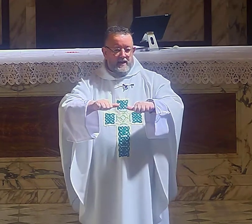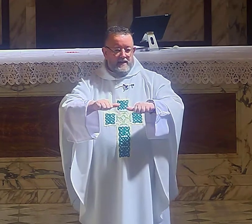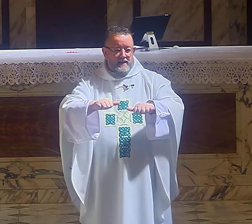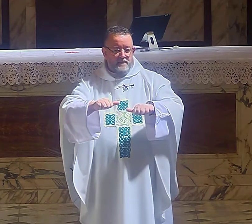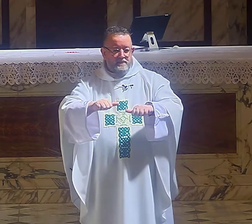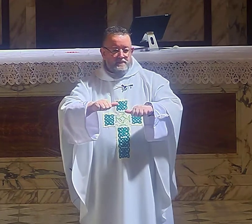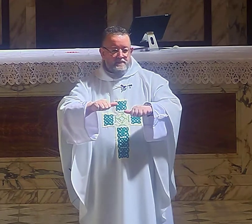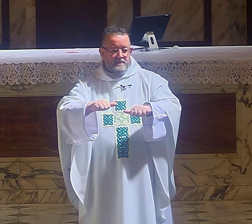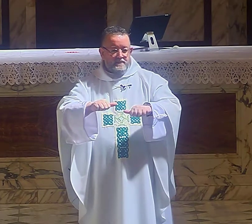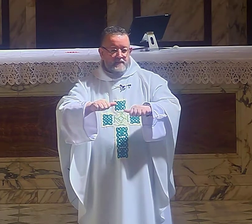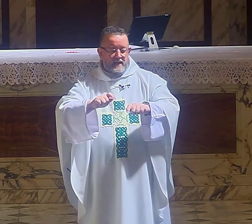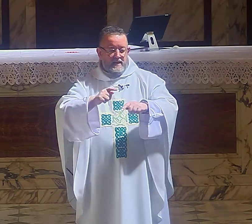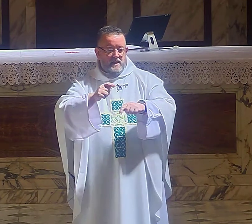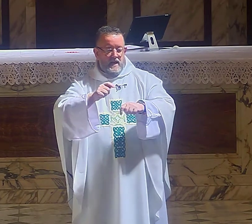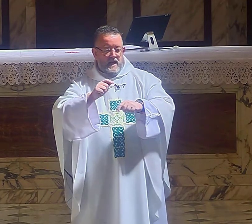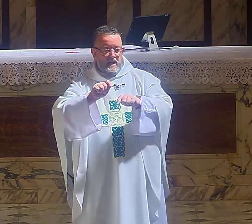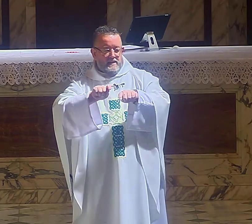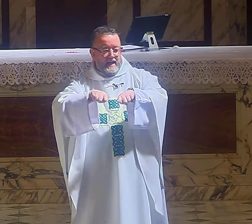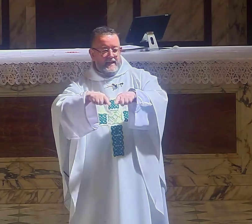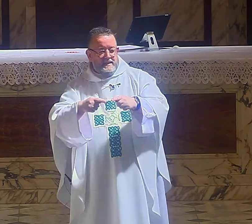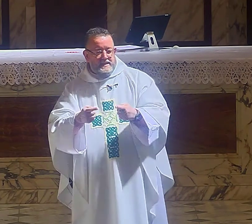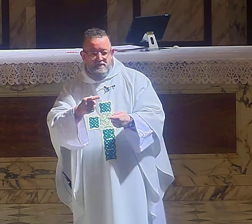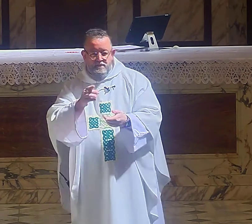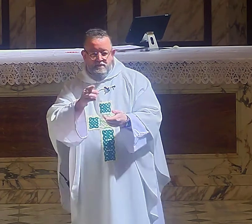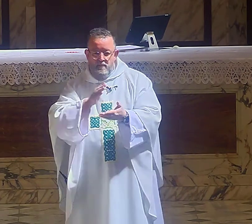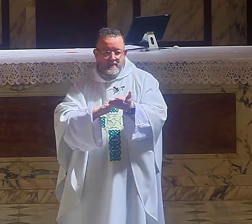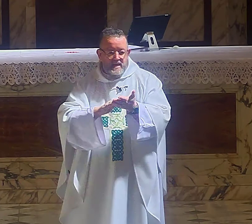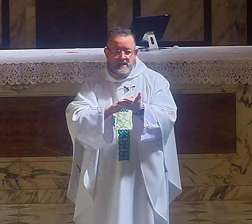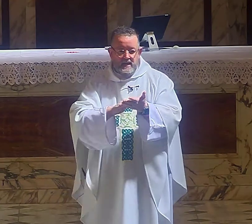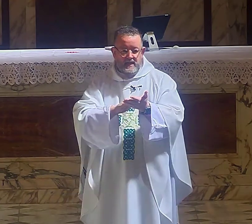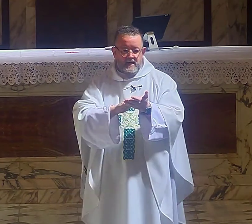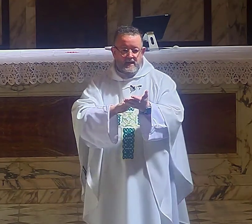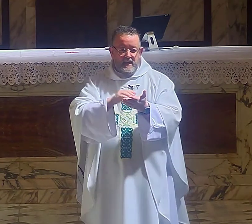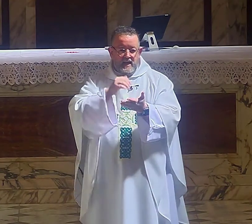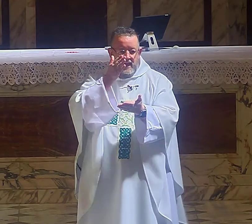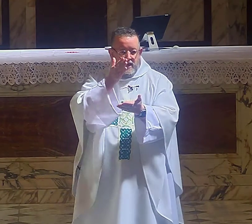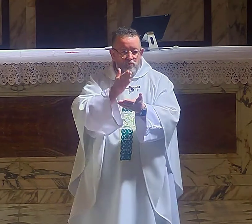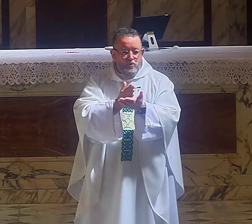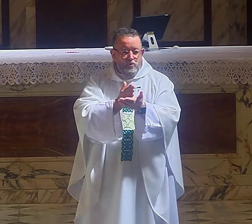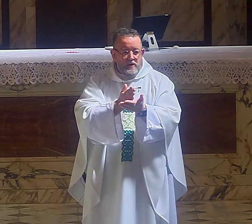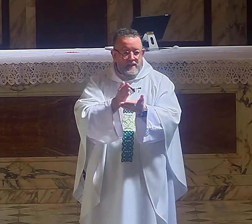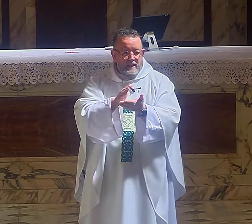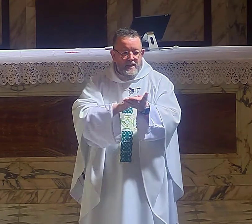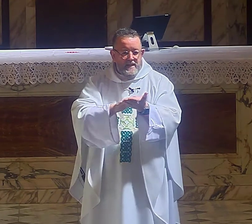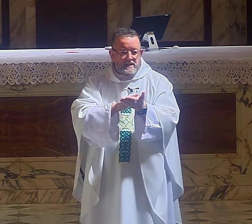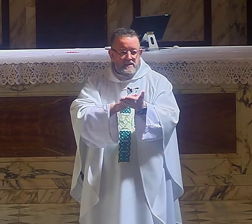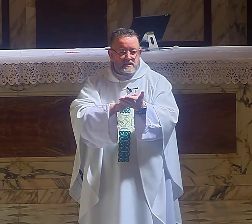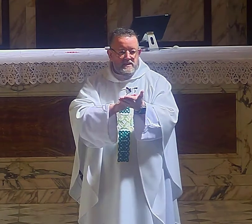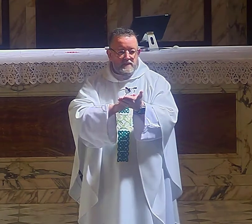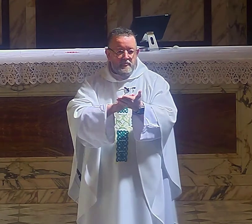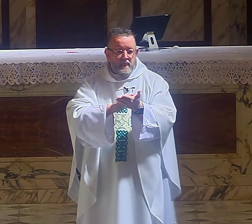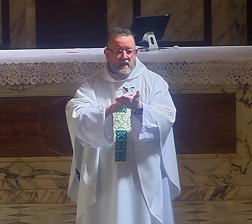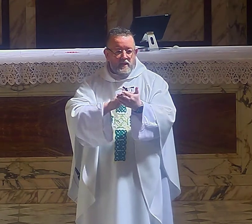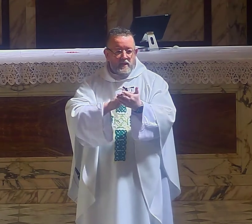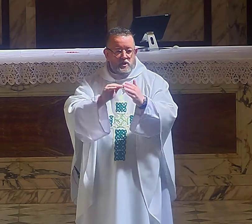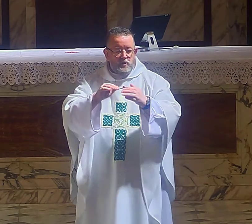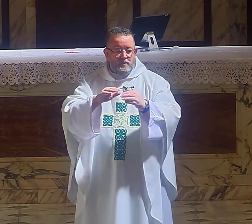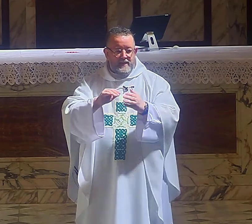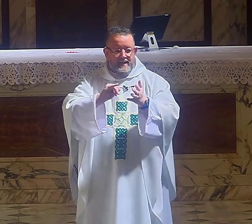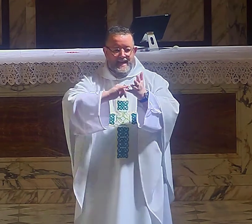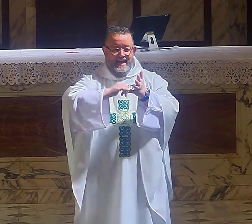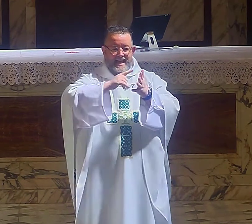consecrate has a slightly different meaning. It really means to